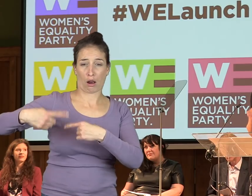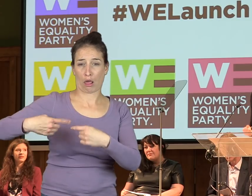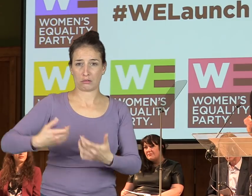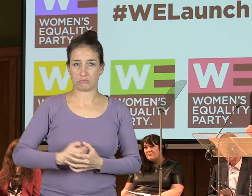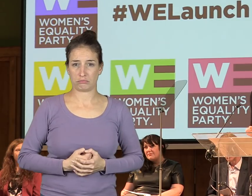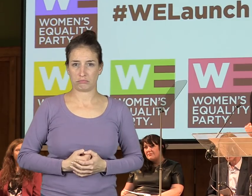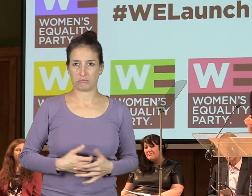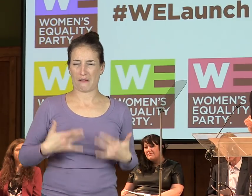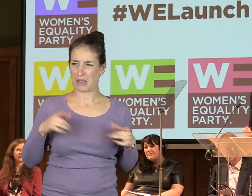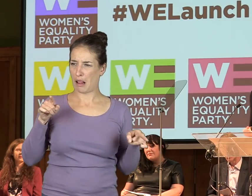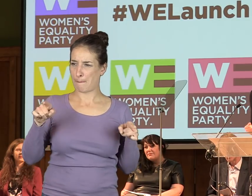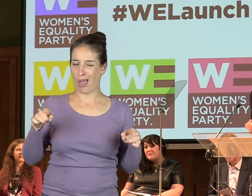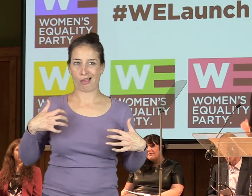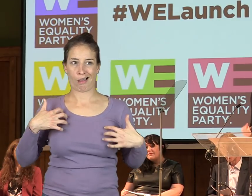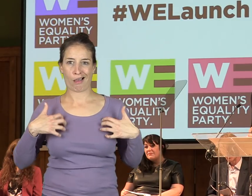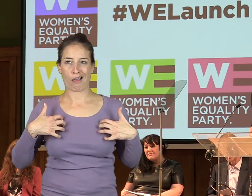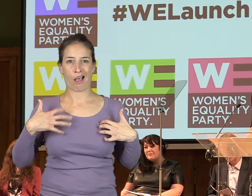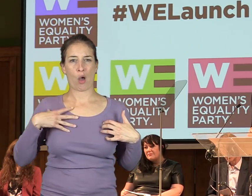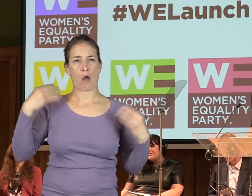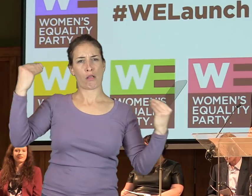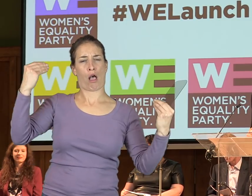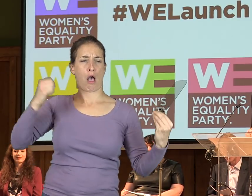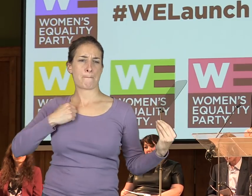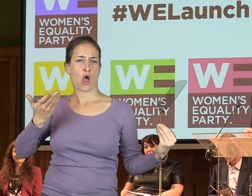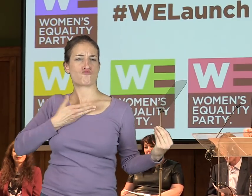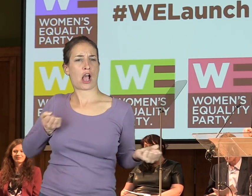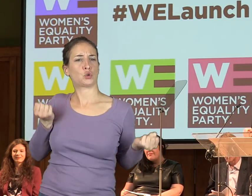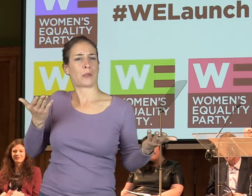to deliver equality than actually delivering it.